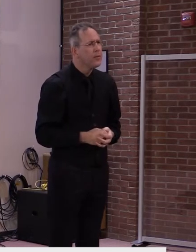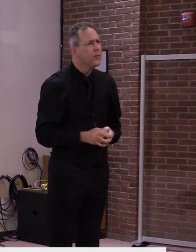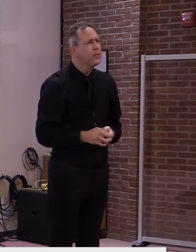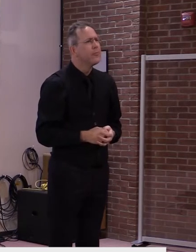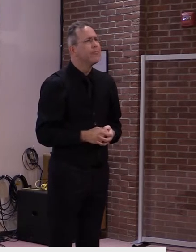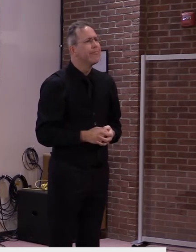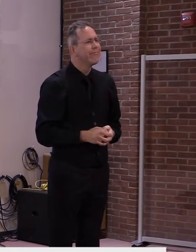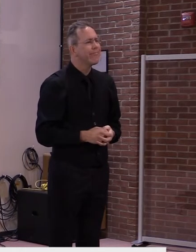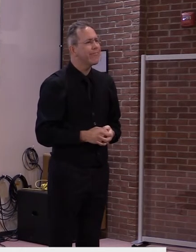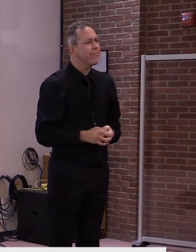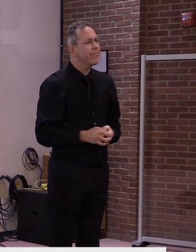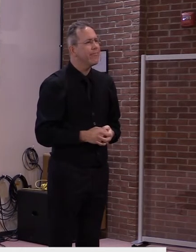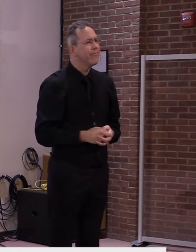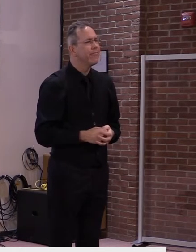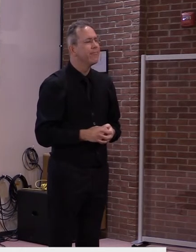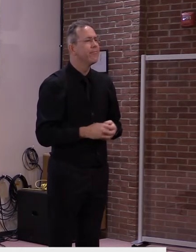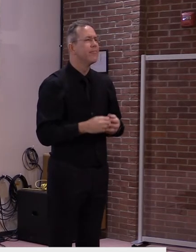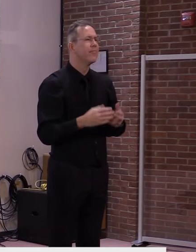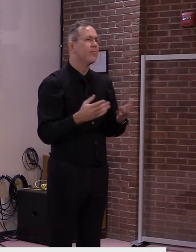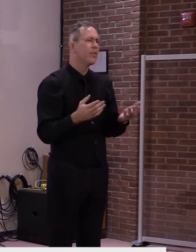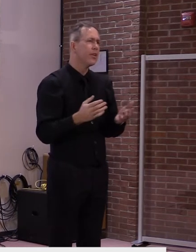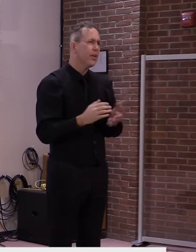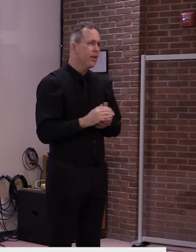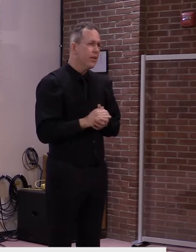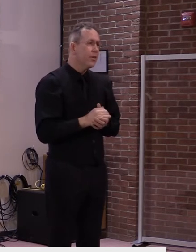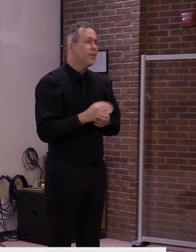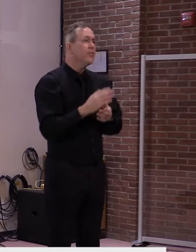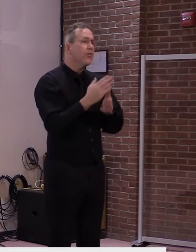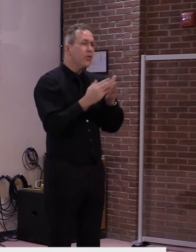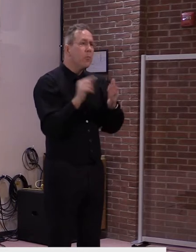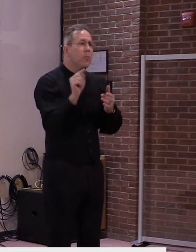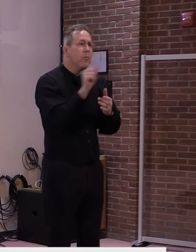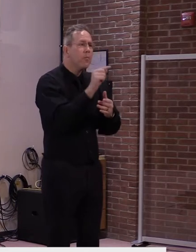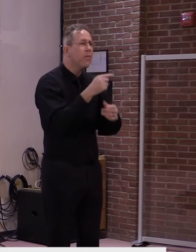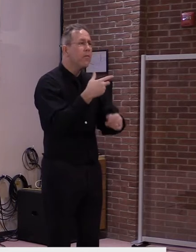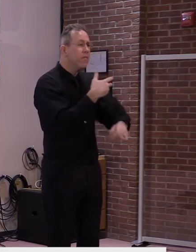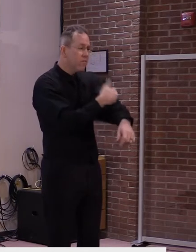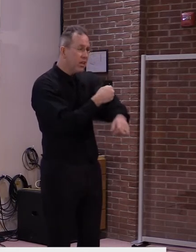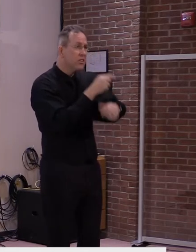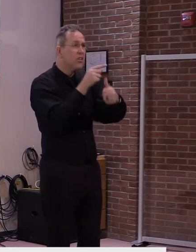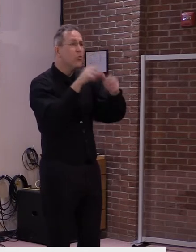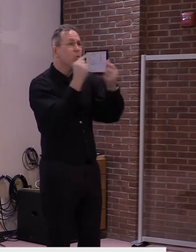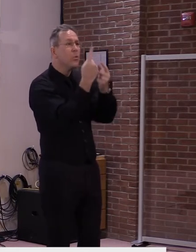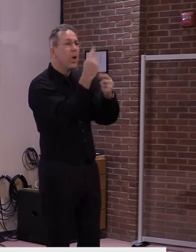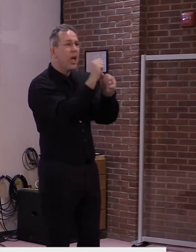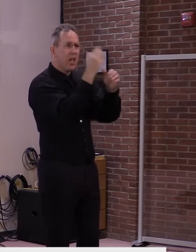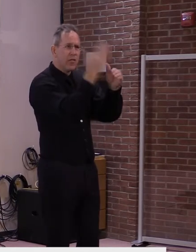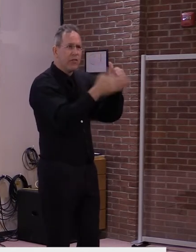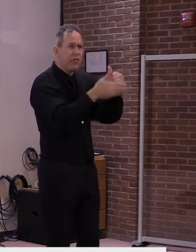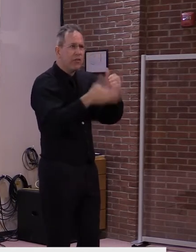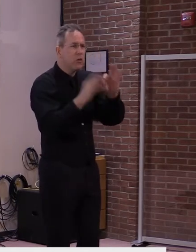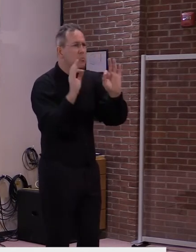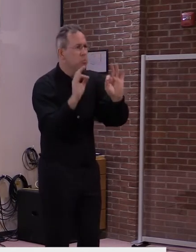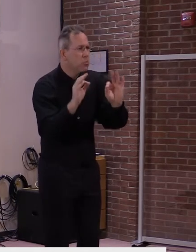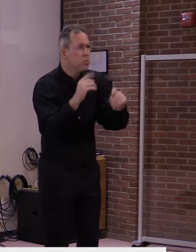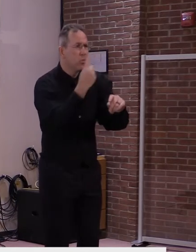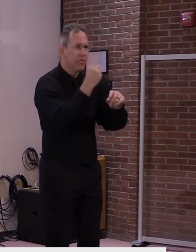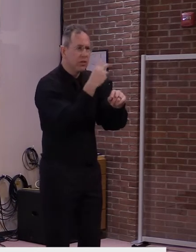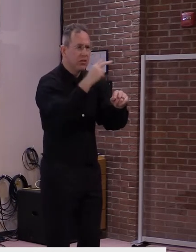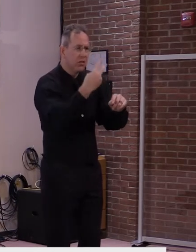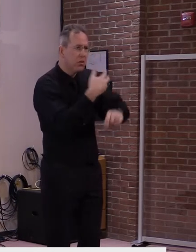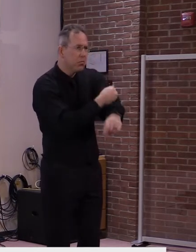who may have been vaccinated that didn't fall into the definition of 1A. Looking at the program in total through the